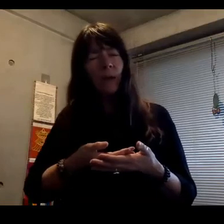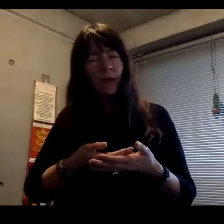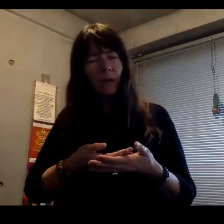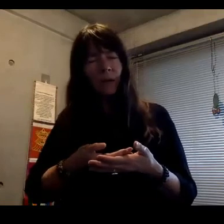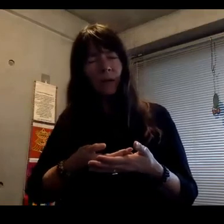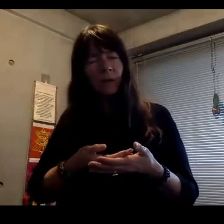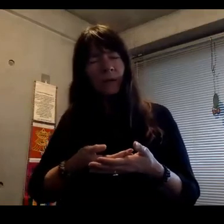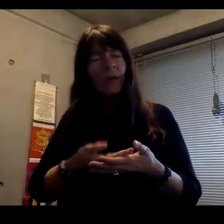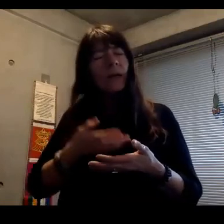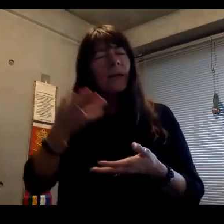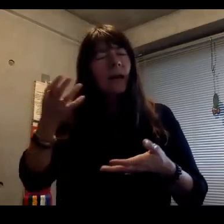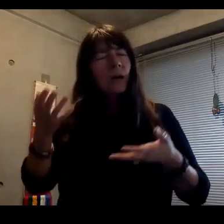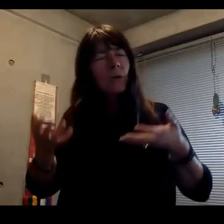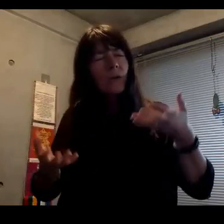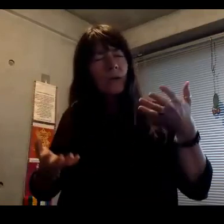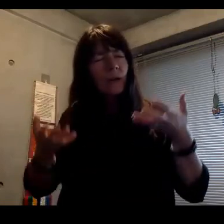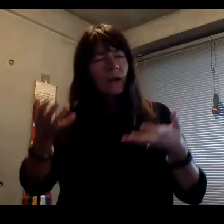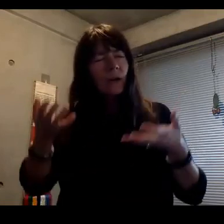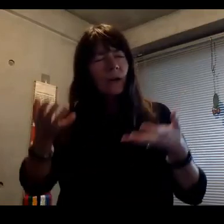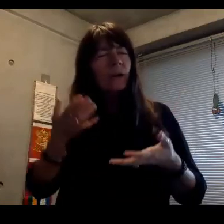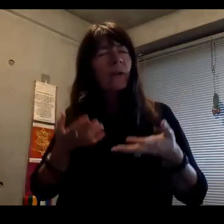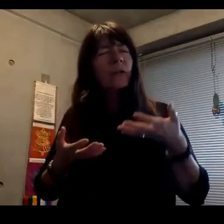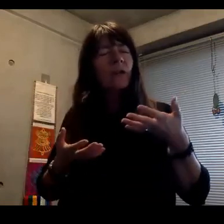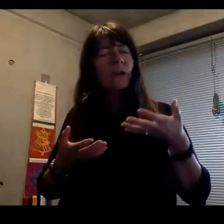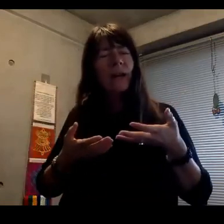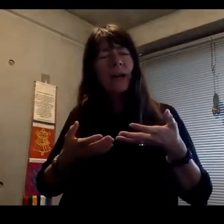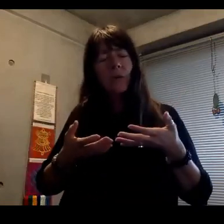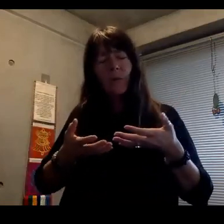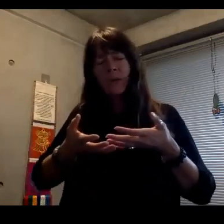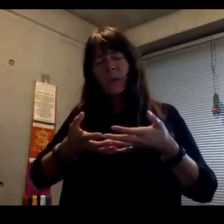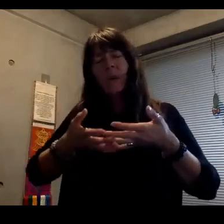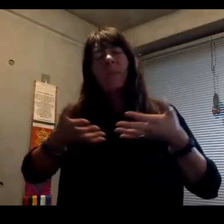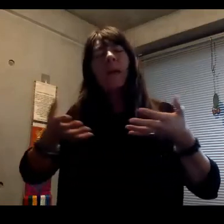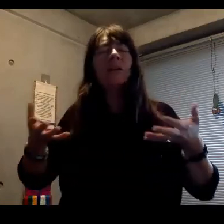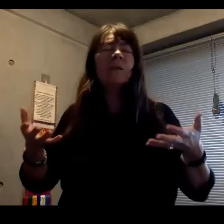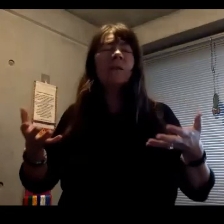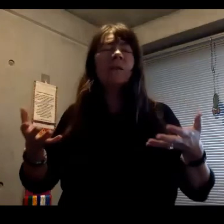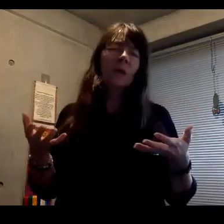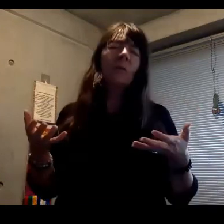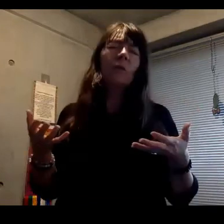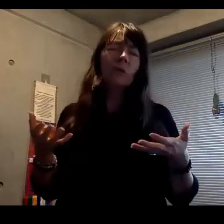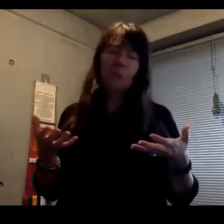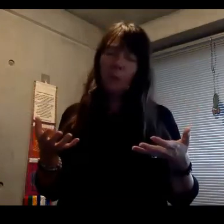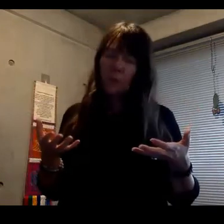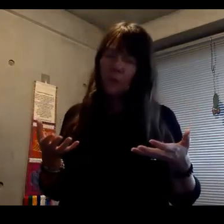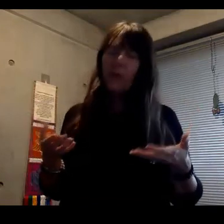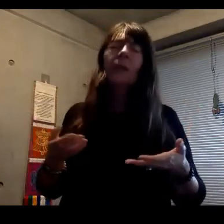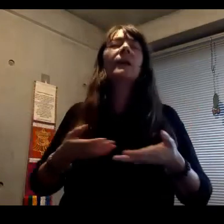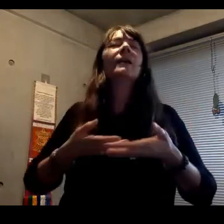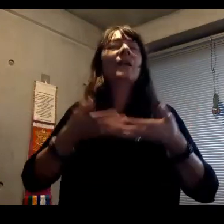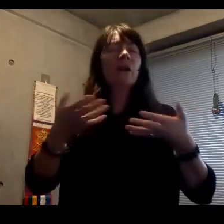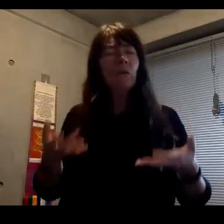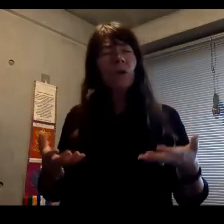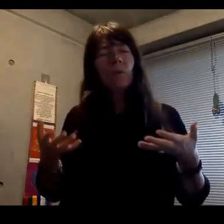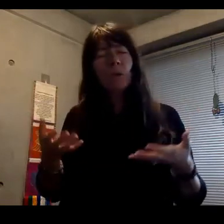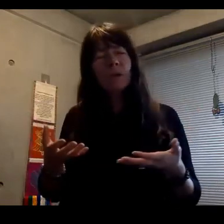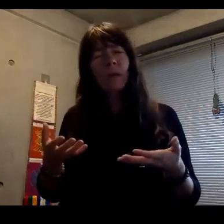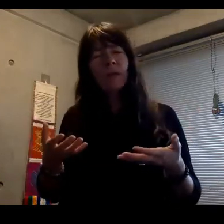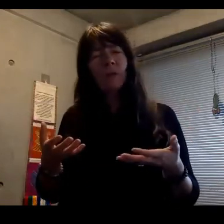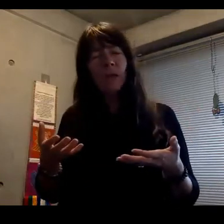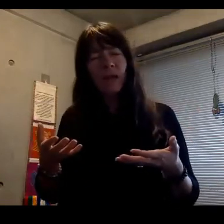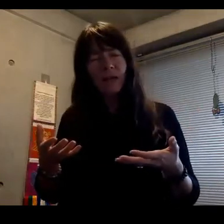those in power. Now things are now, there's more space for truth, therefore